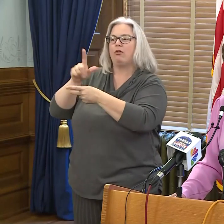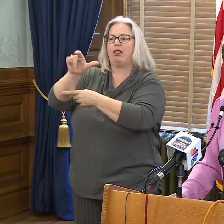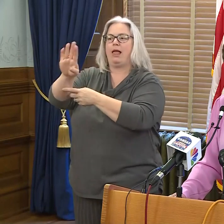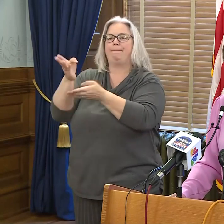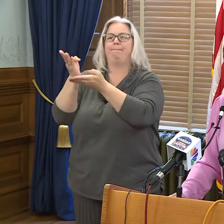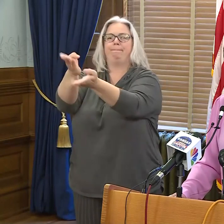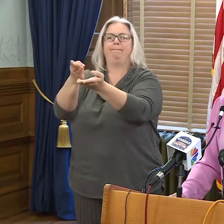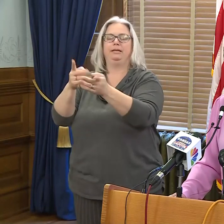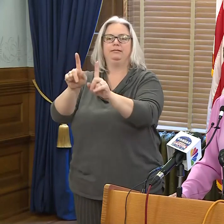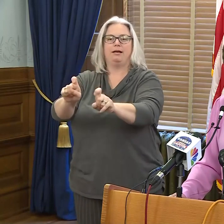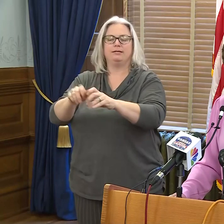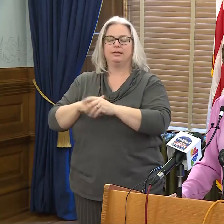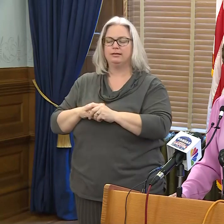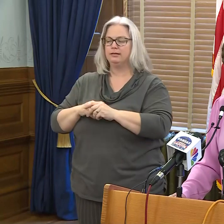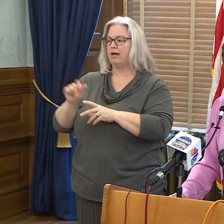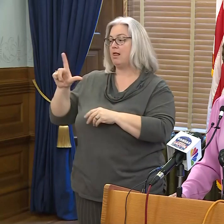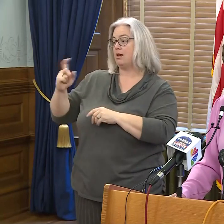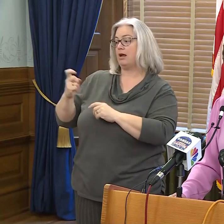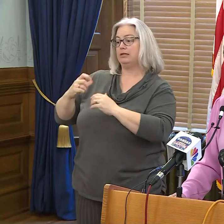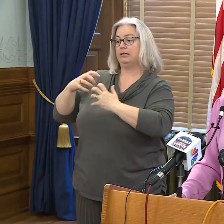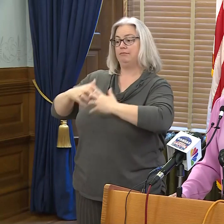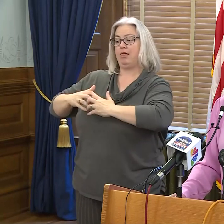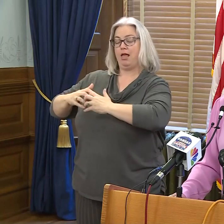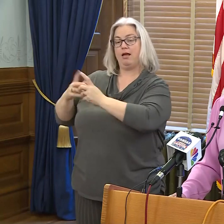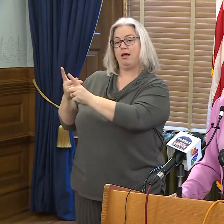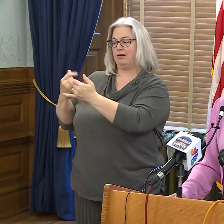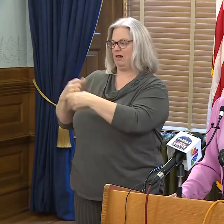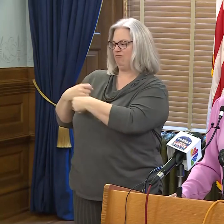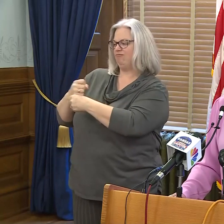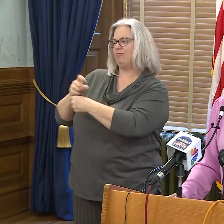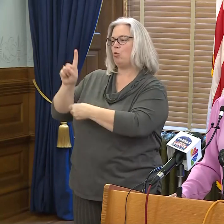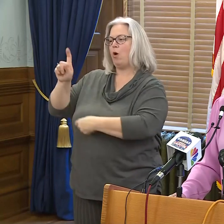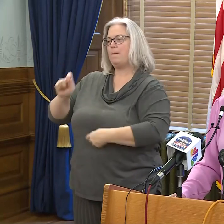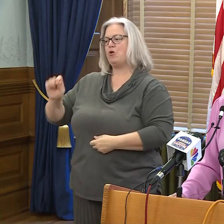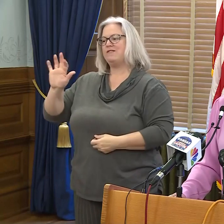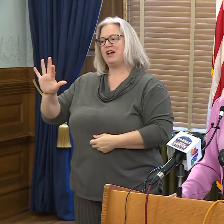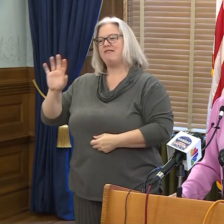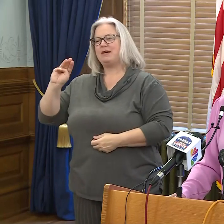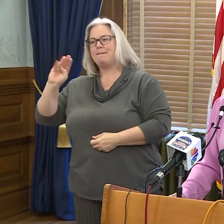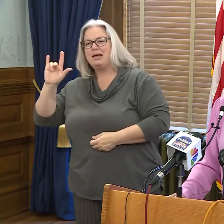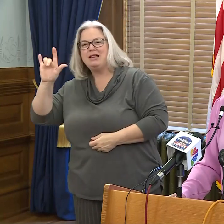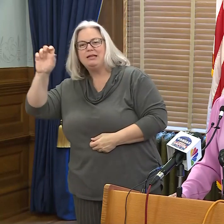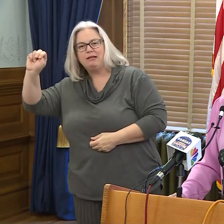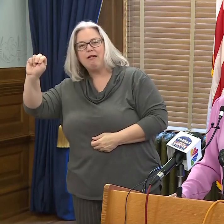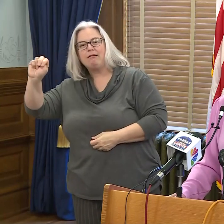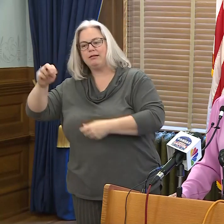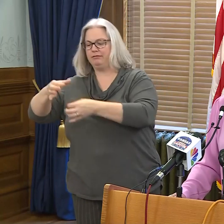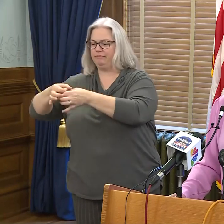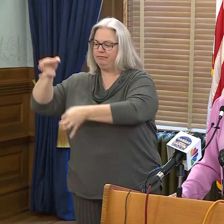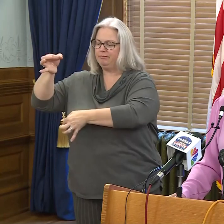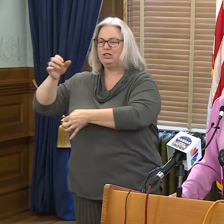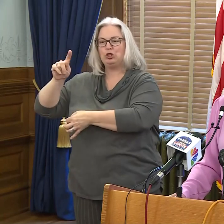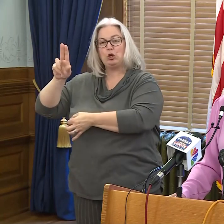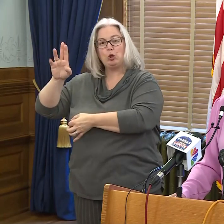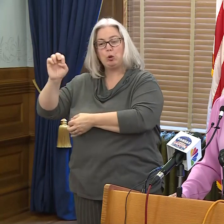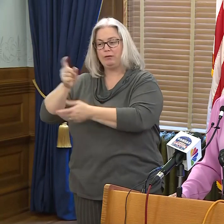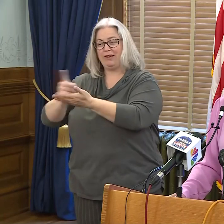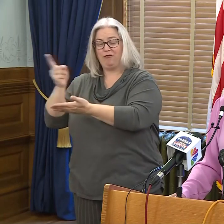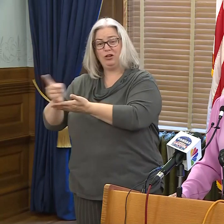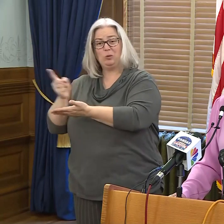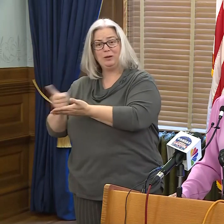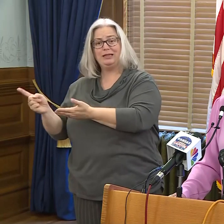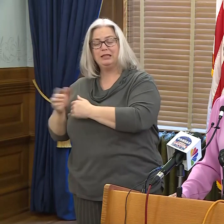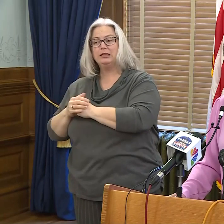testing. The Lenexa plant is currently producing about 1.5 million of these VTM tubes each